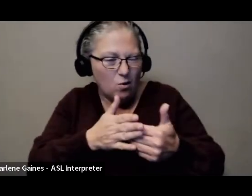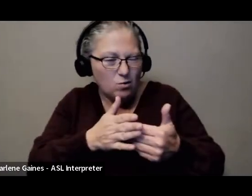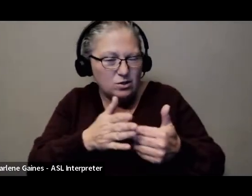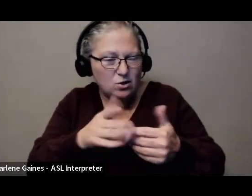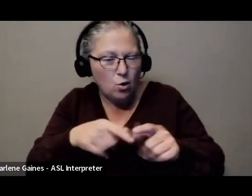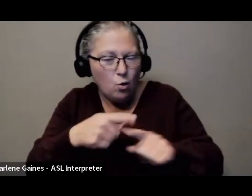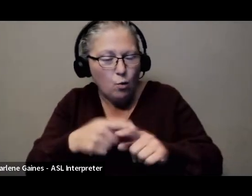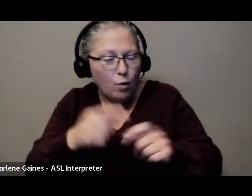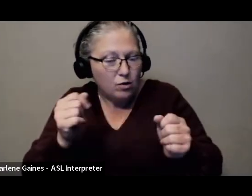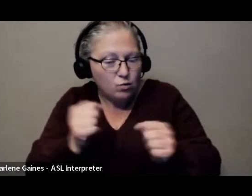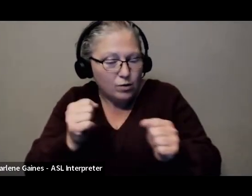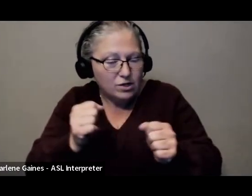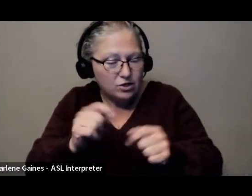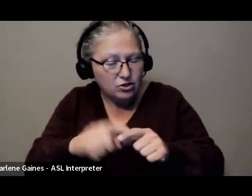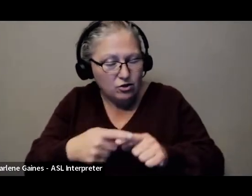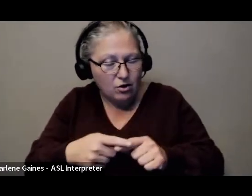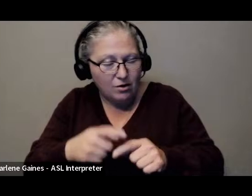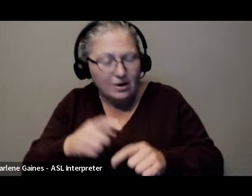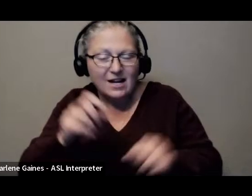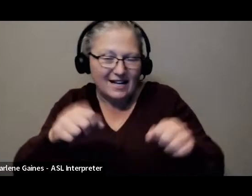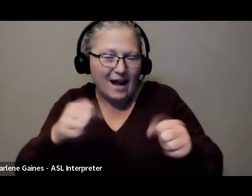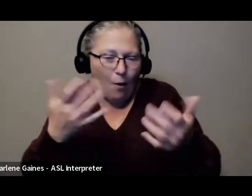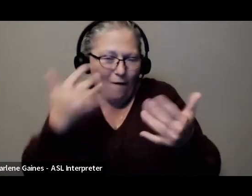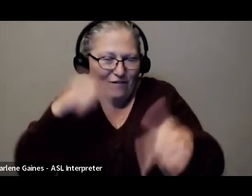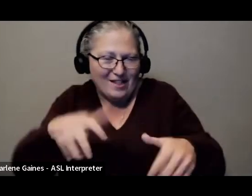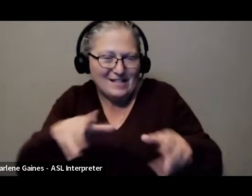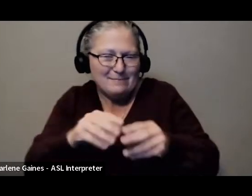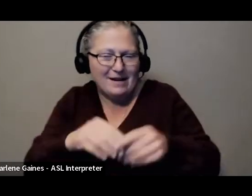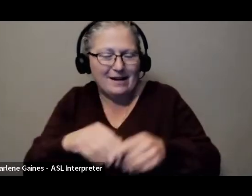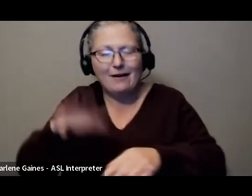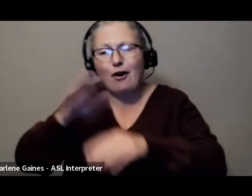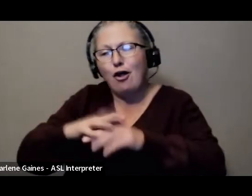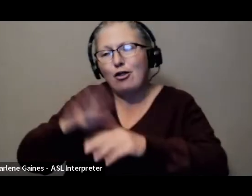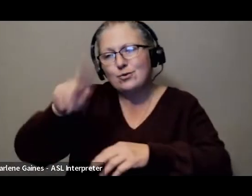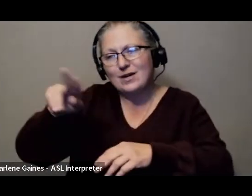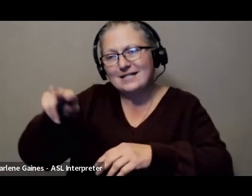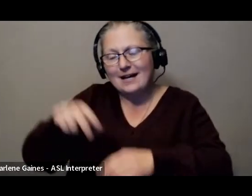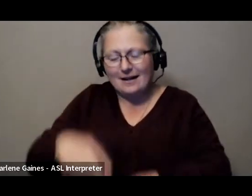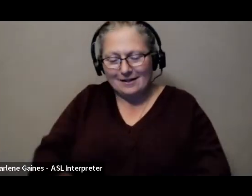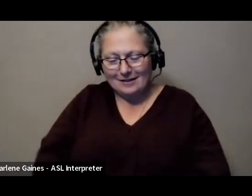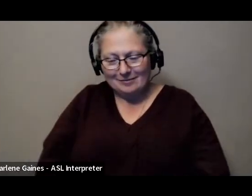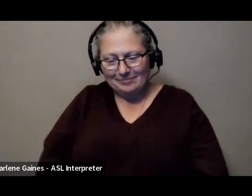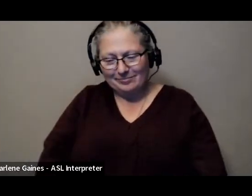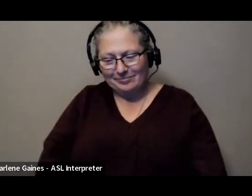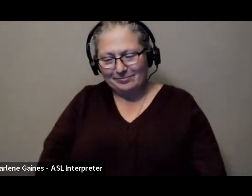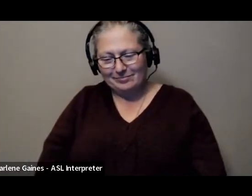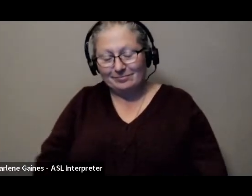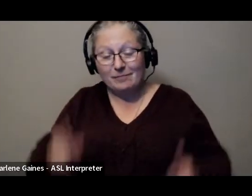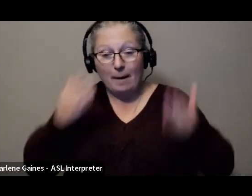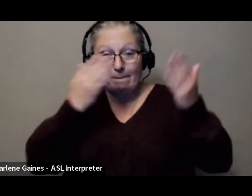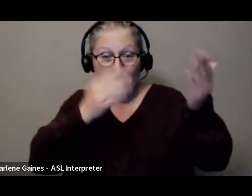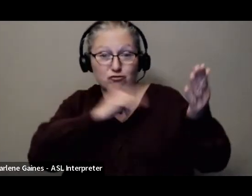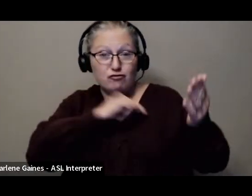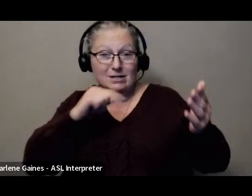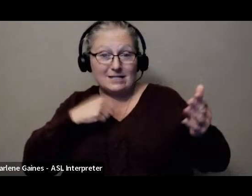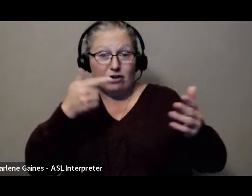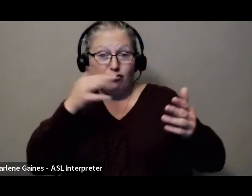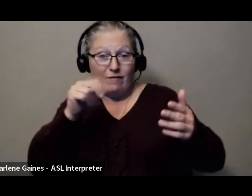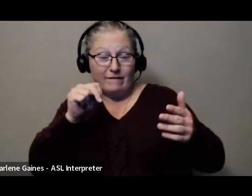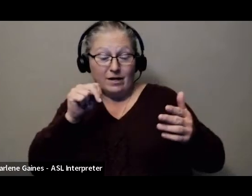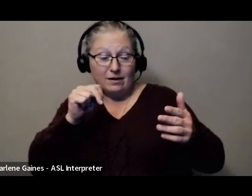when's recess? When's Well, we had to wait for this meeting. 22nd. okay. Motion by trustee